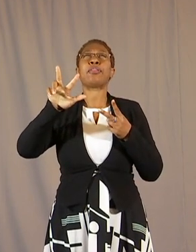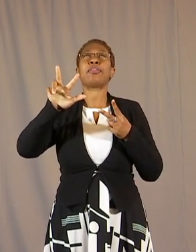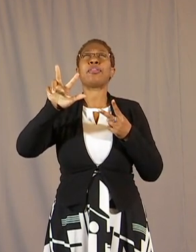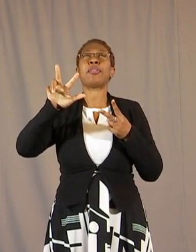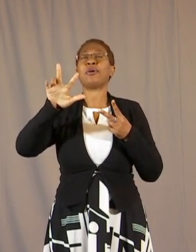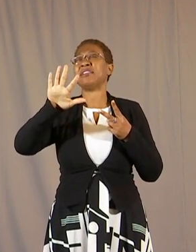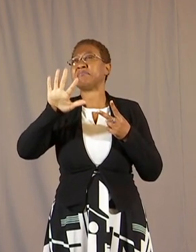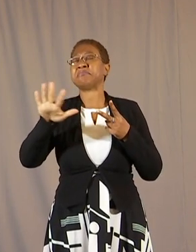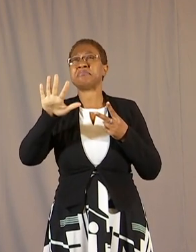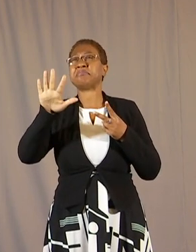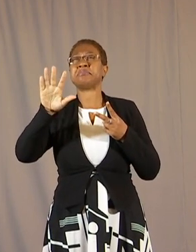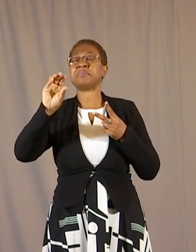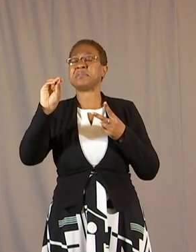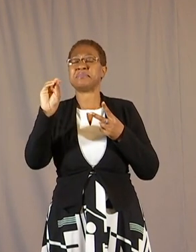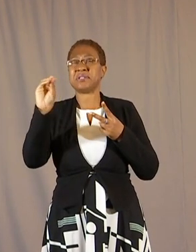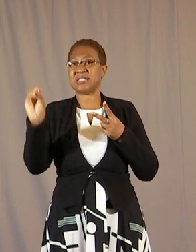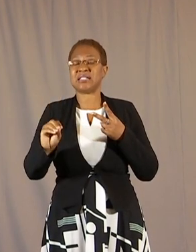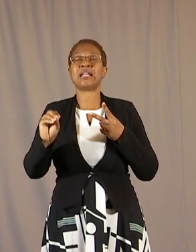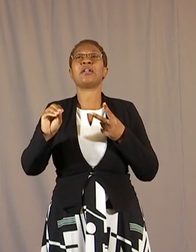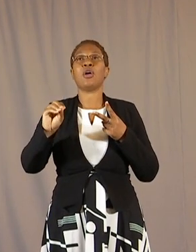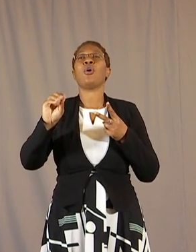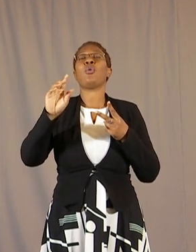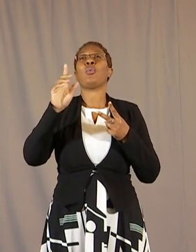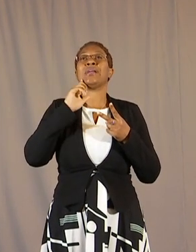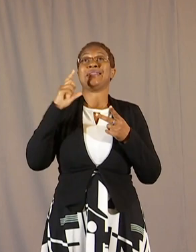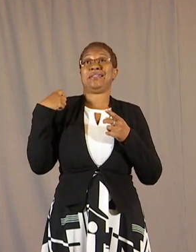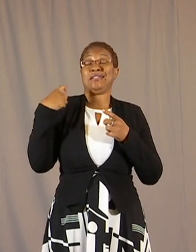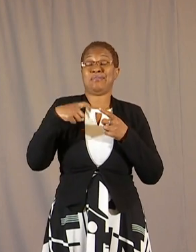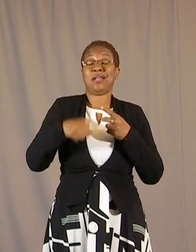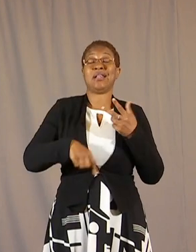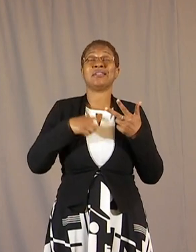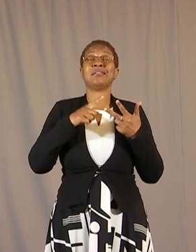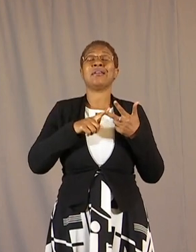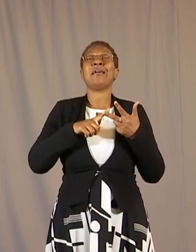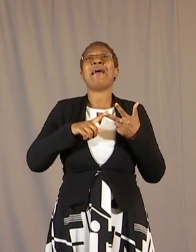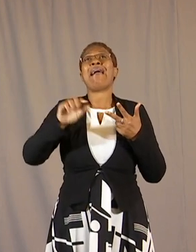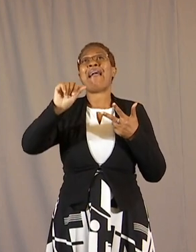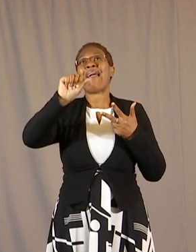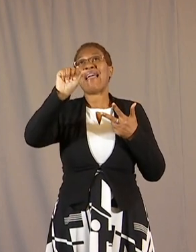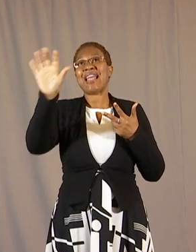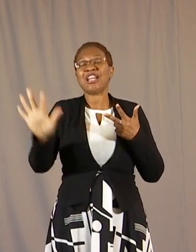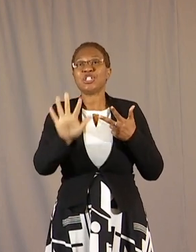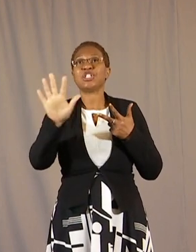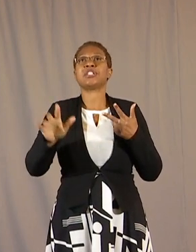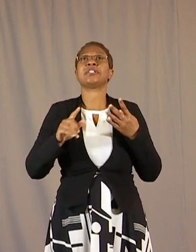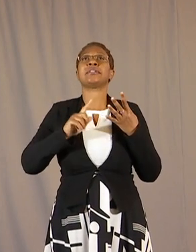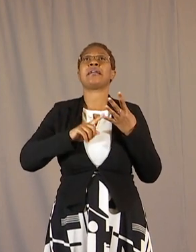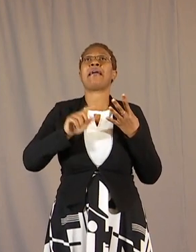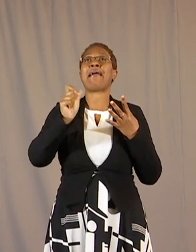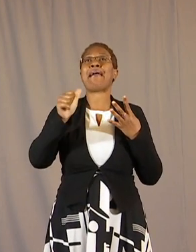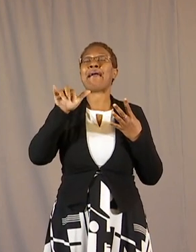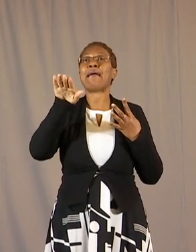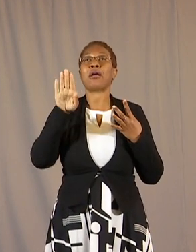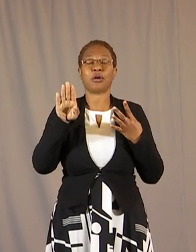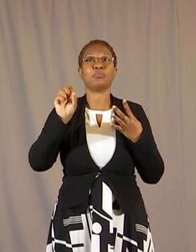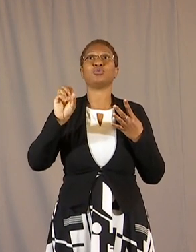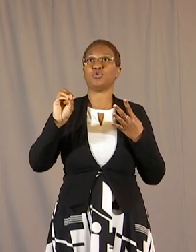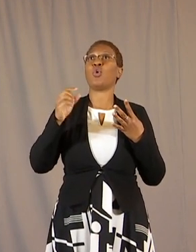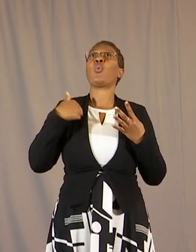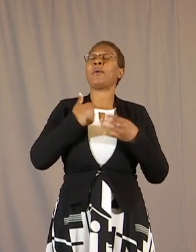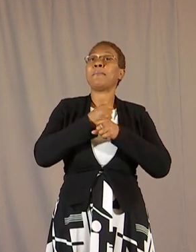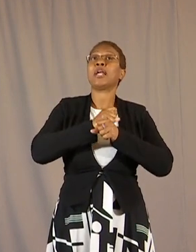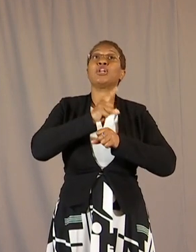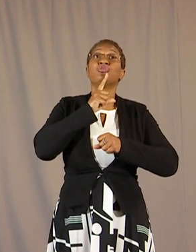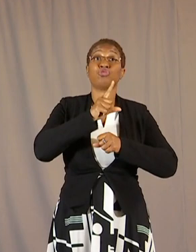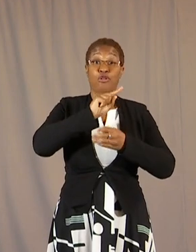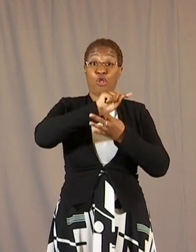Hispanic. You know, we had those that were Asian and Arab. So we were getting to the community that we knew were having those disparate health